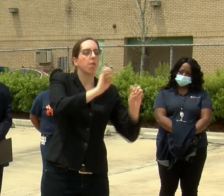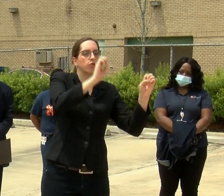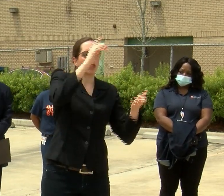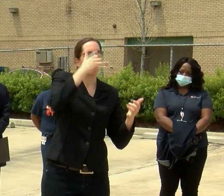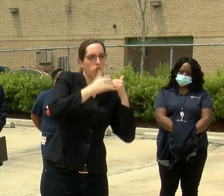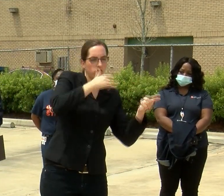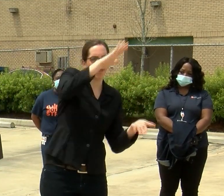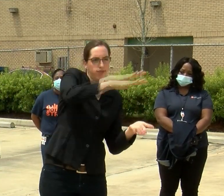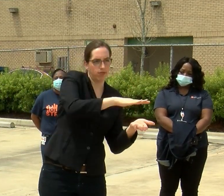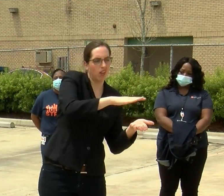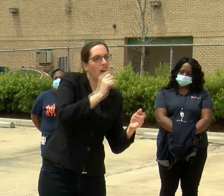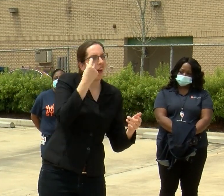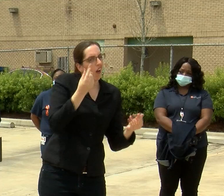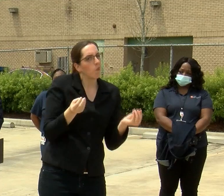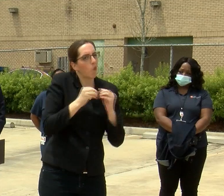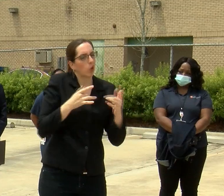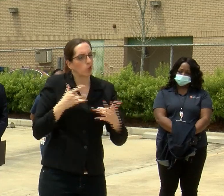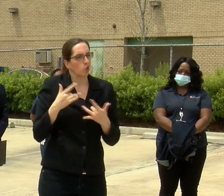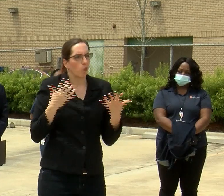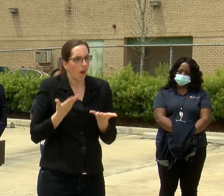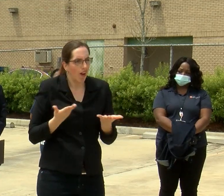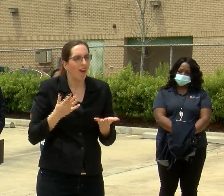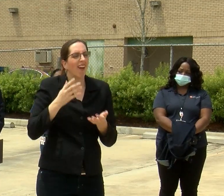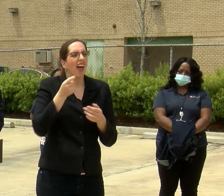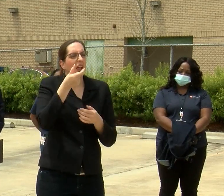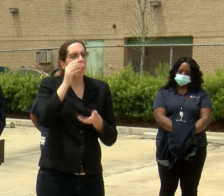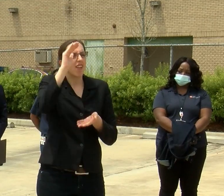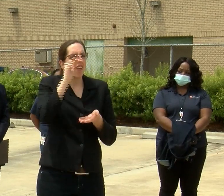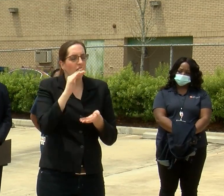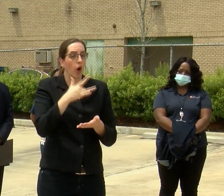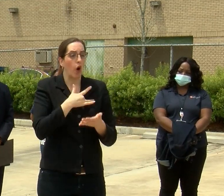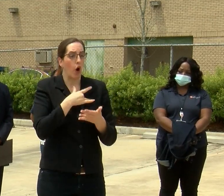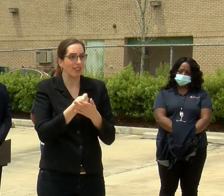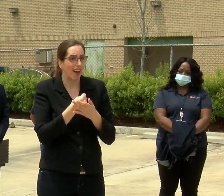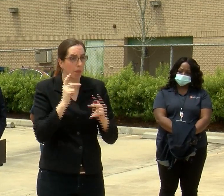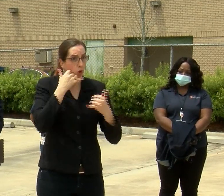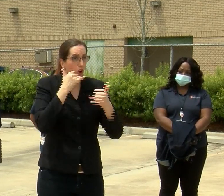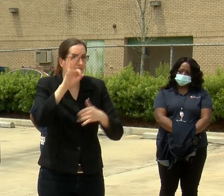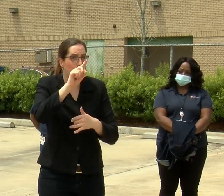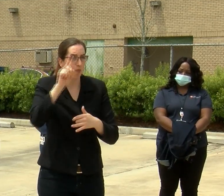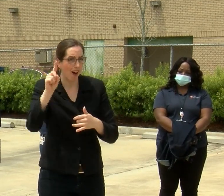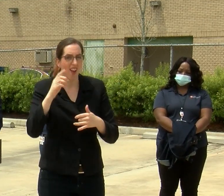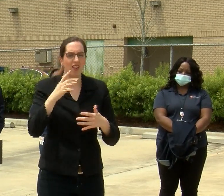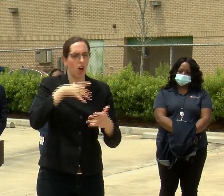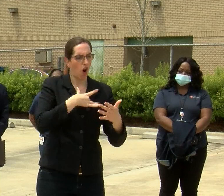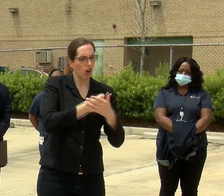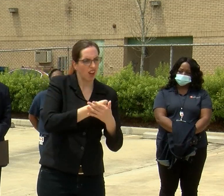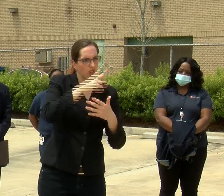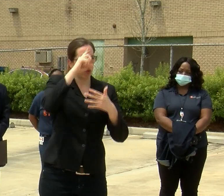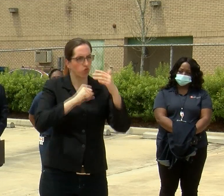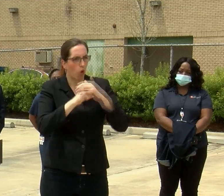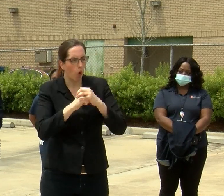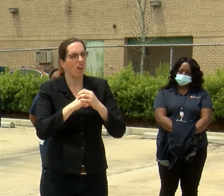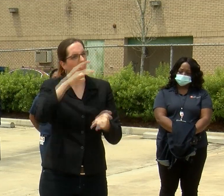But more concerning to me is that we are seeing a slight decrease in the number of heart attacks that people are calling 911 as well as strokes. And so one